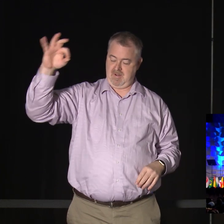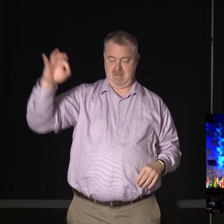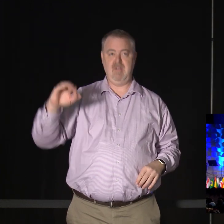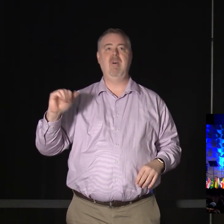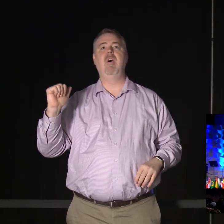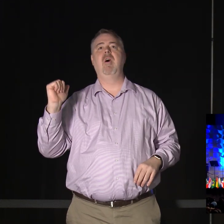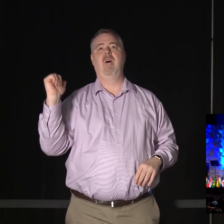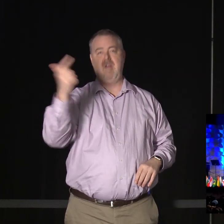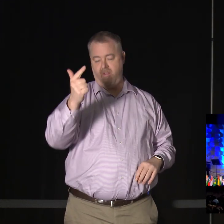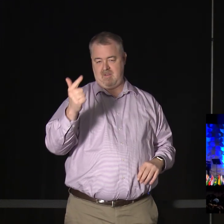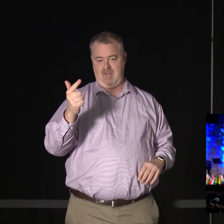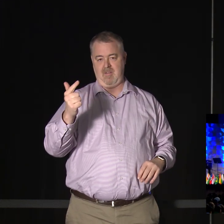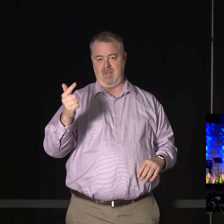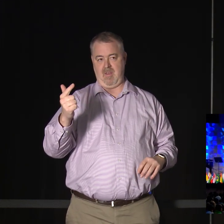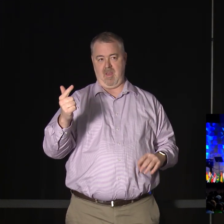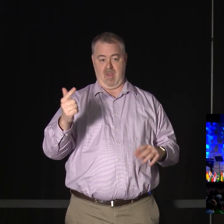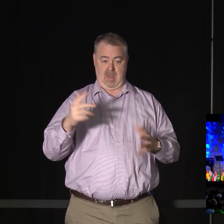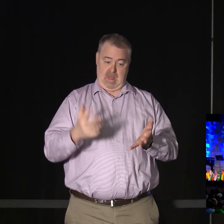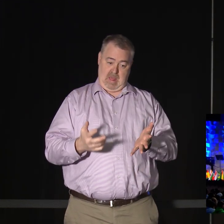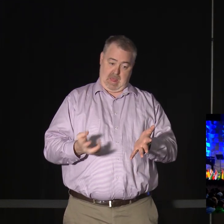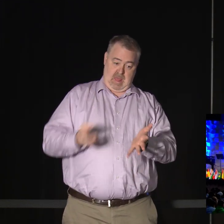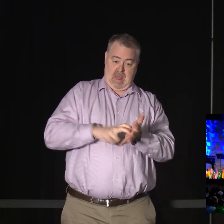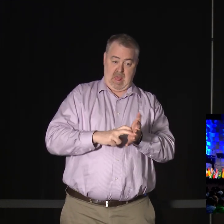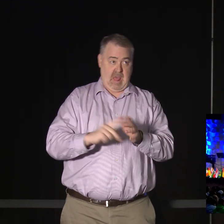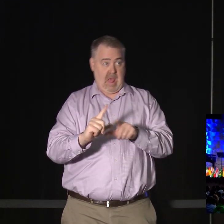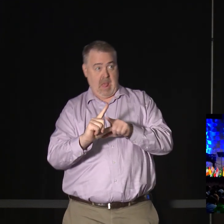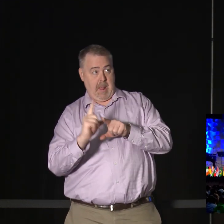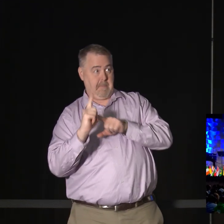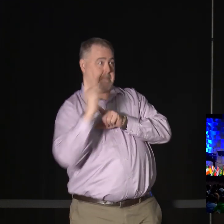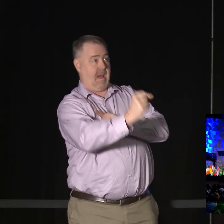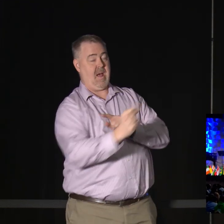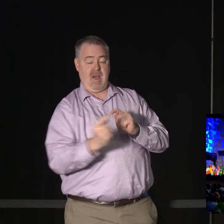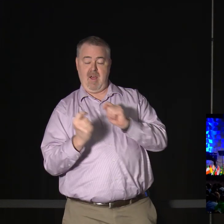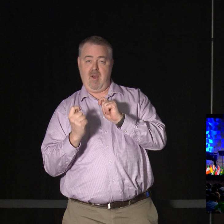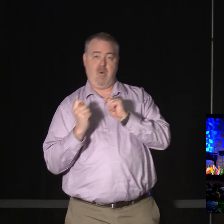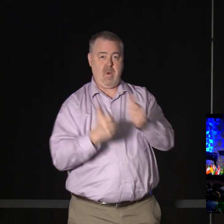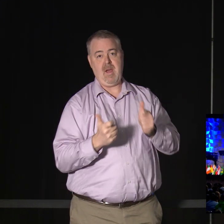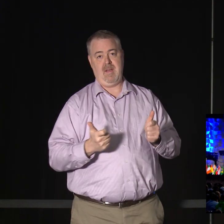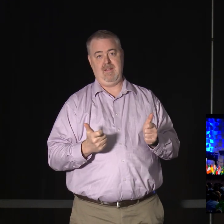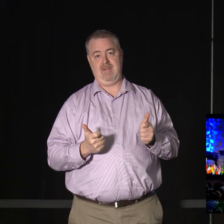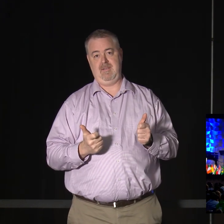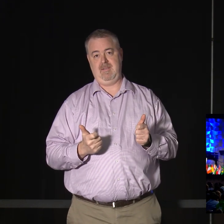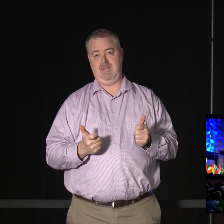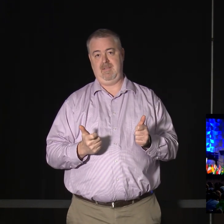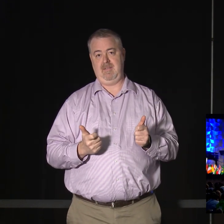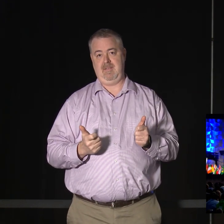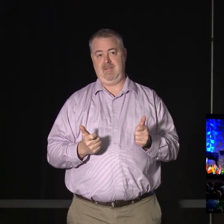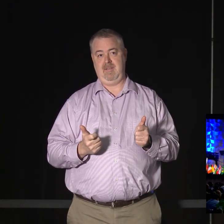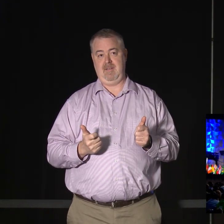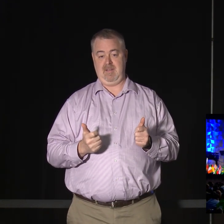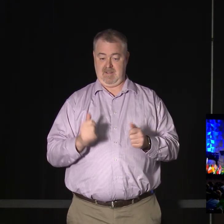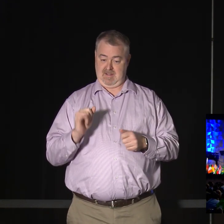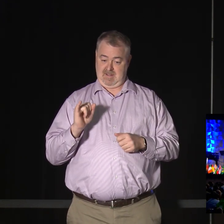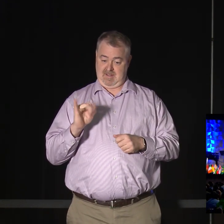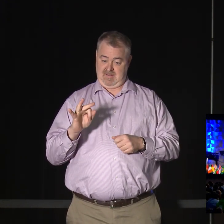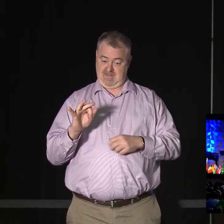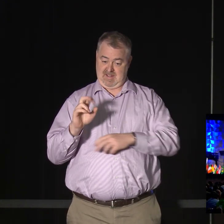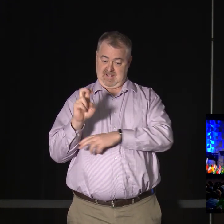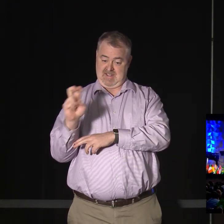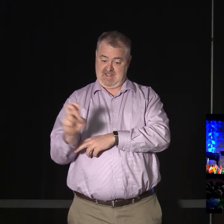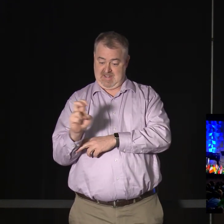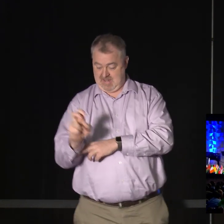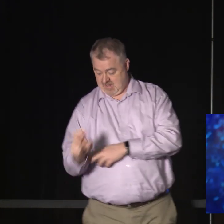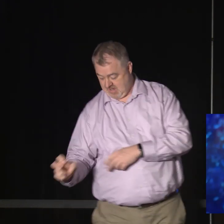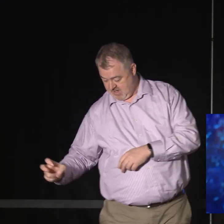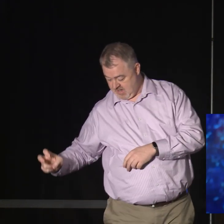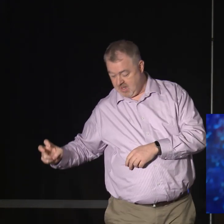Everybody will be concerned with getting up out of here as quickly as you possibly can. And if a snake is hanging on your